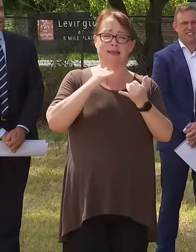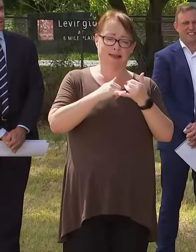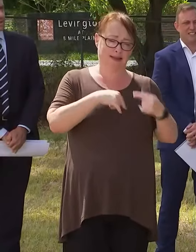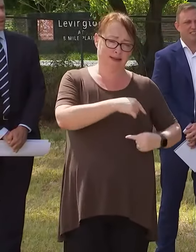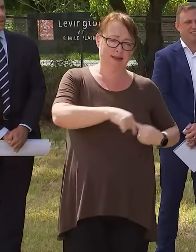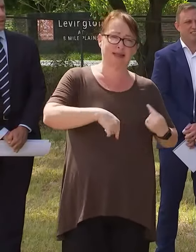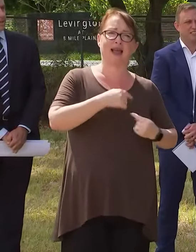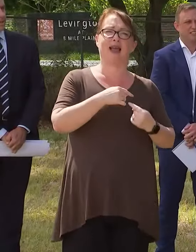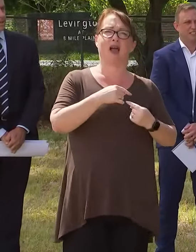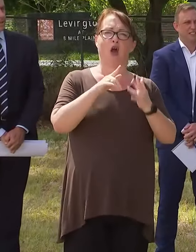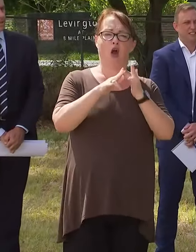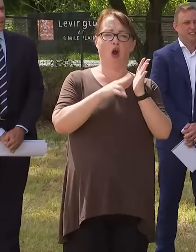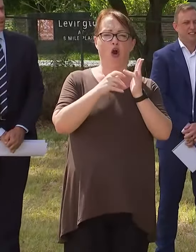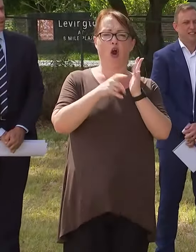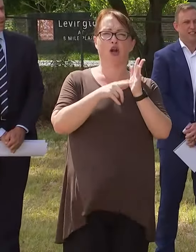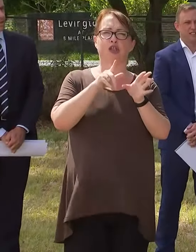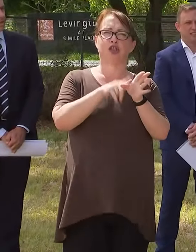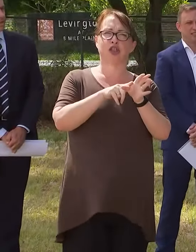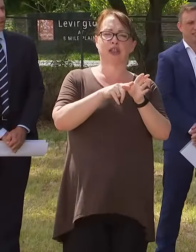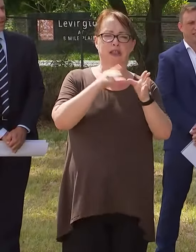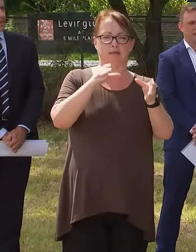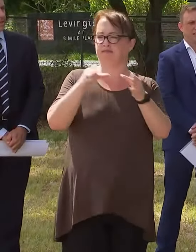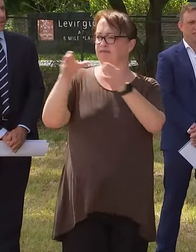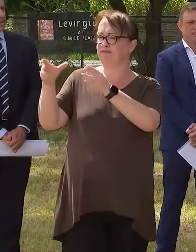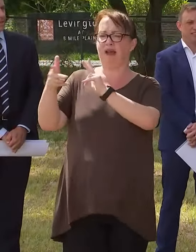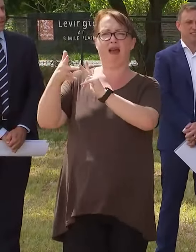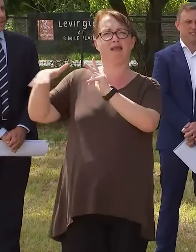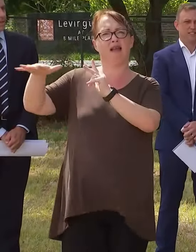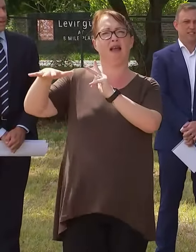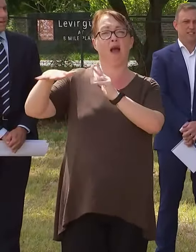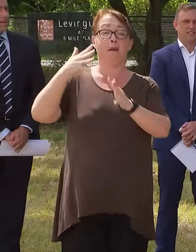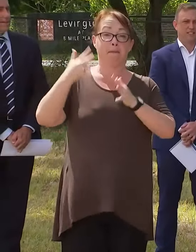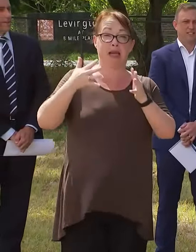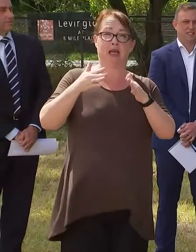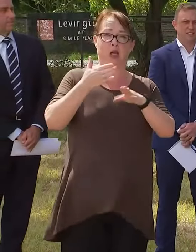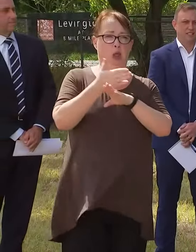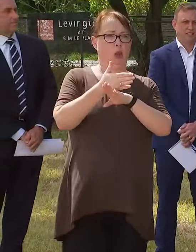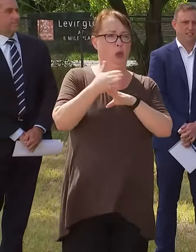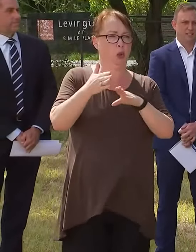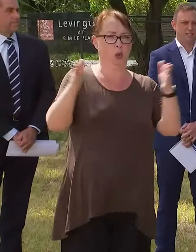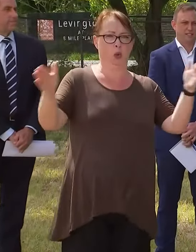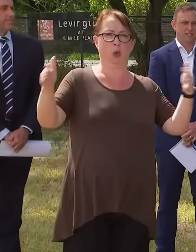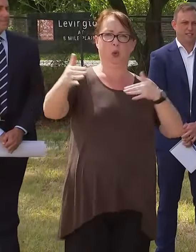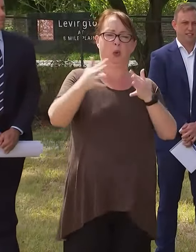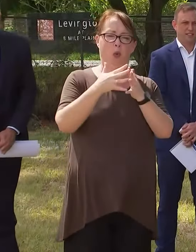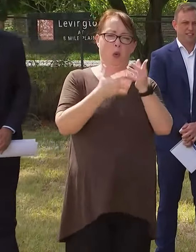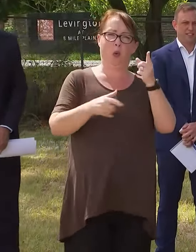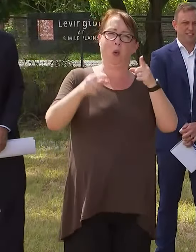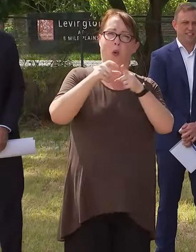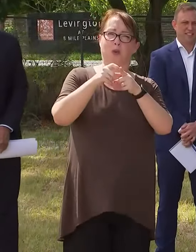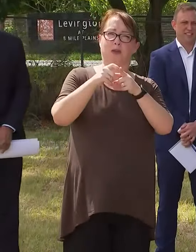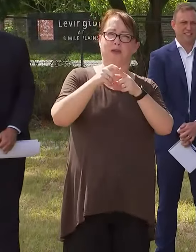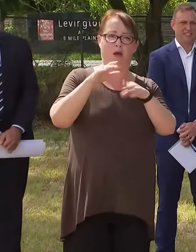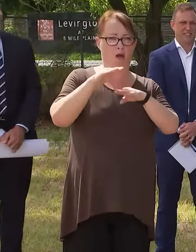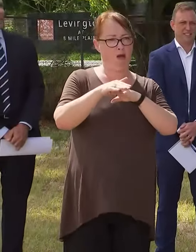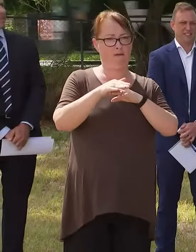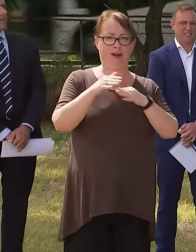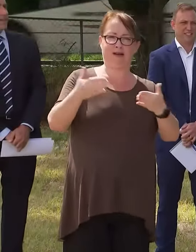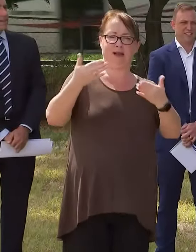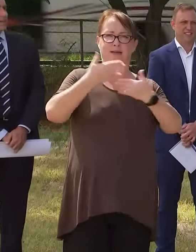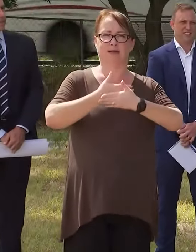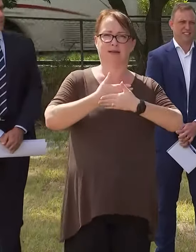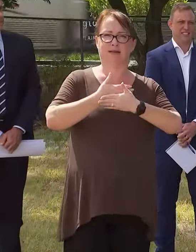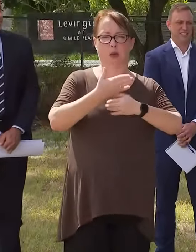hospital. And meant we could establish a whole new ward. That's extra hospital beds, overnight beds, by